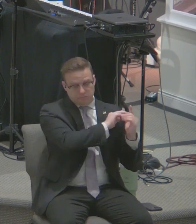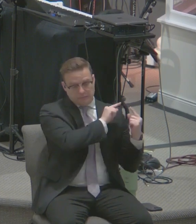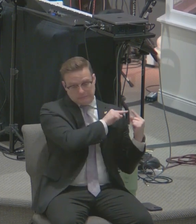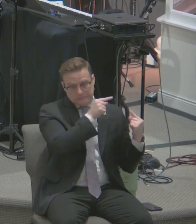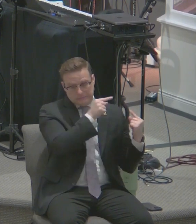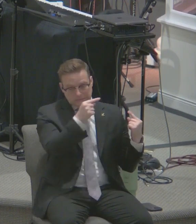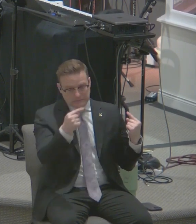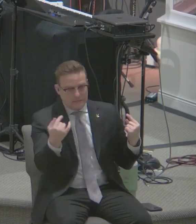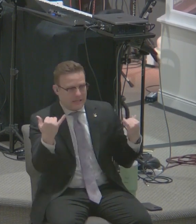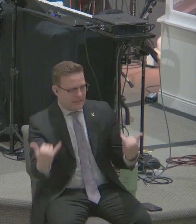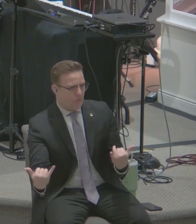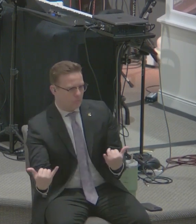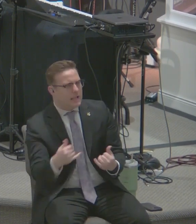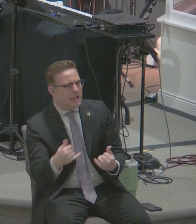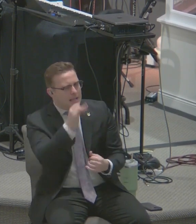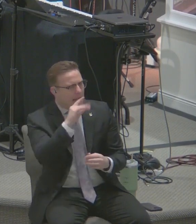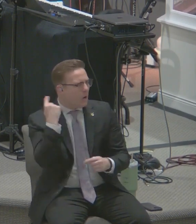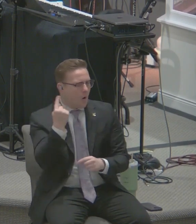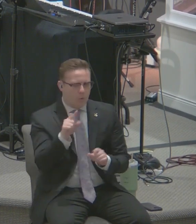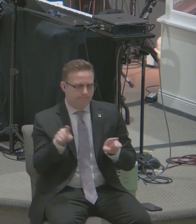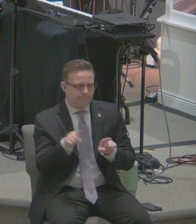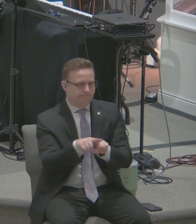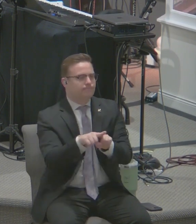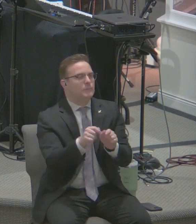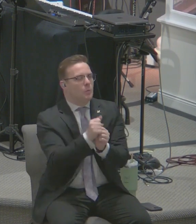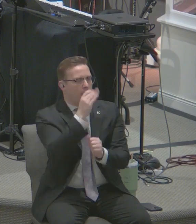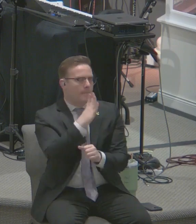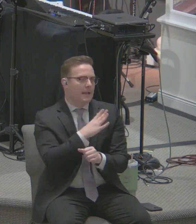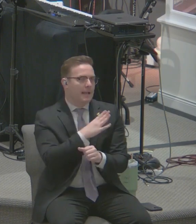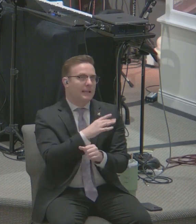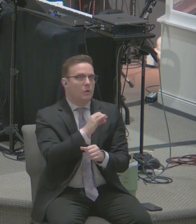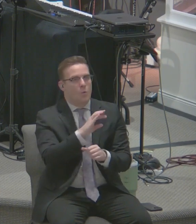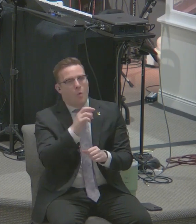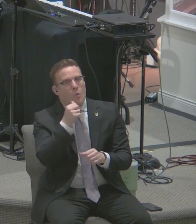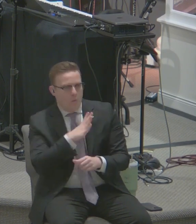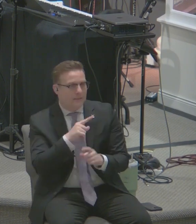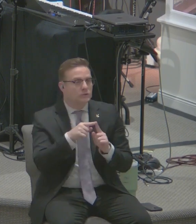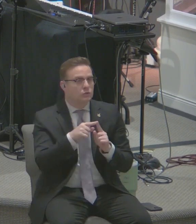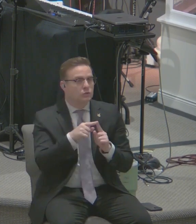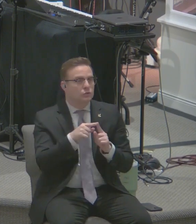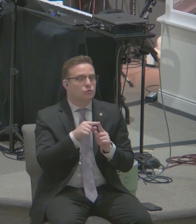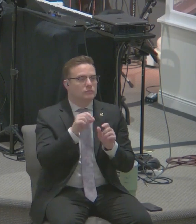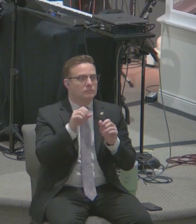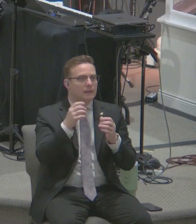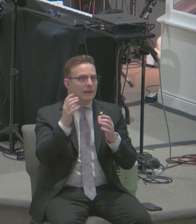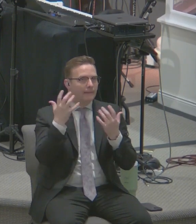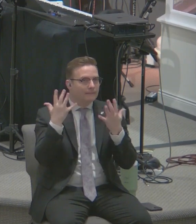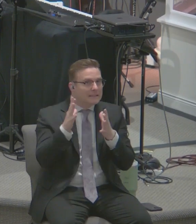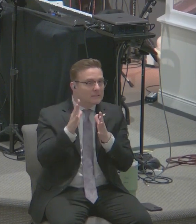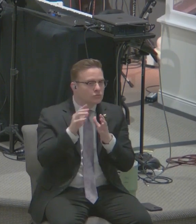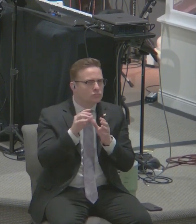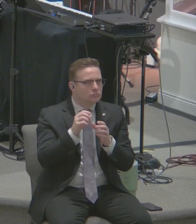has always partnered with a man and a woman to accomplish his purpose.